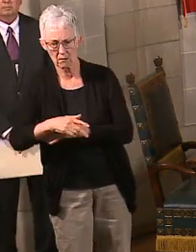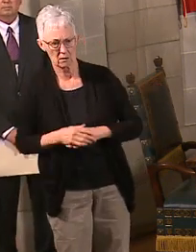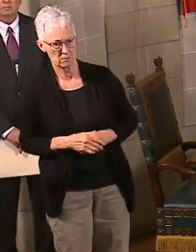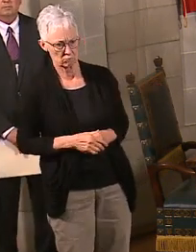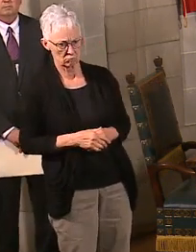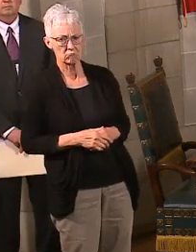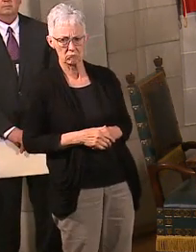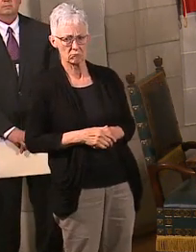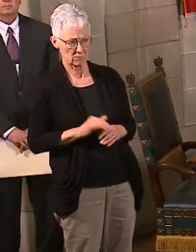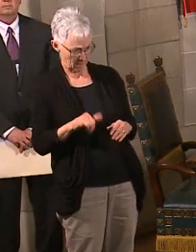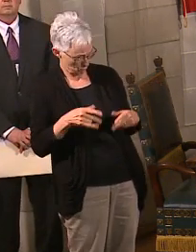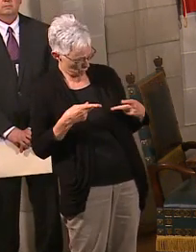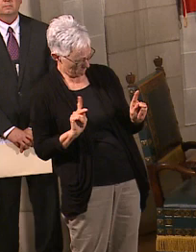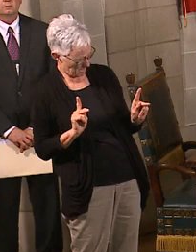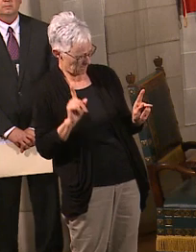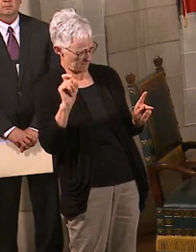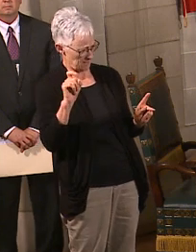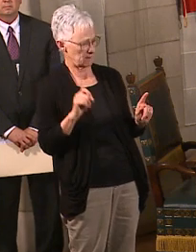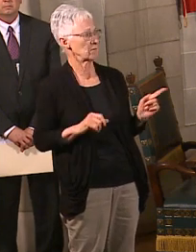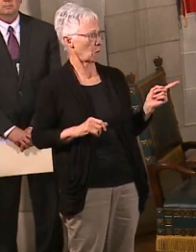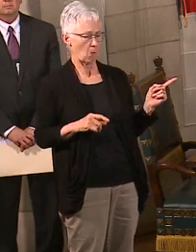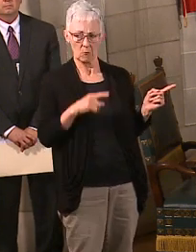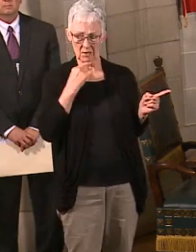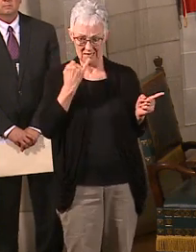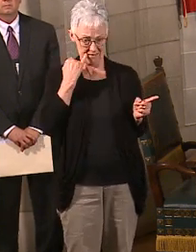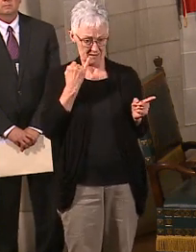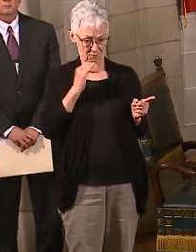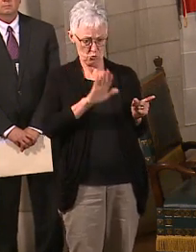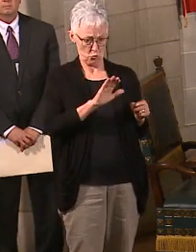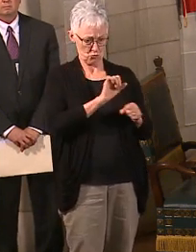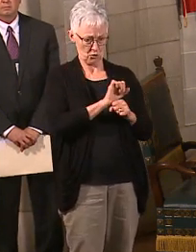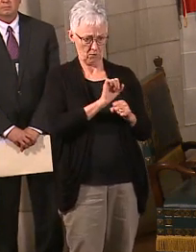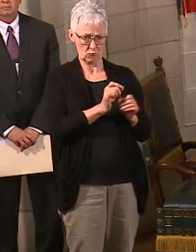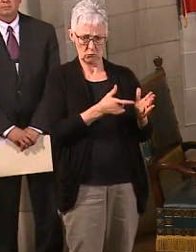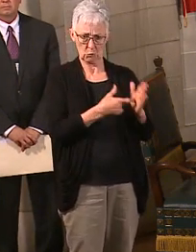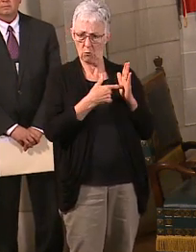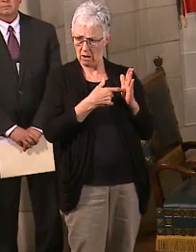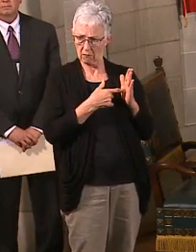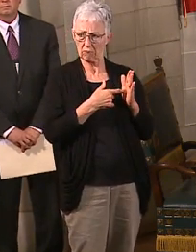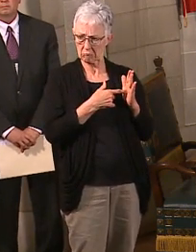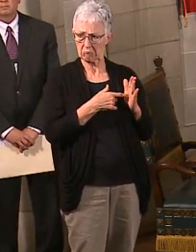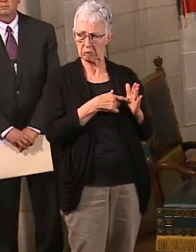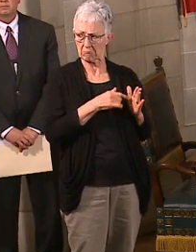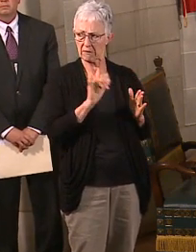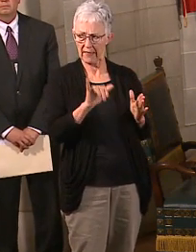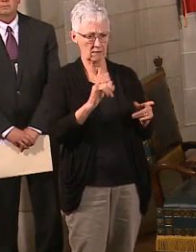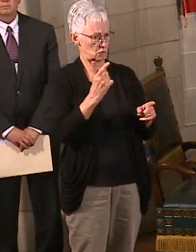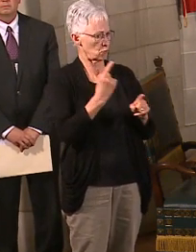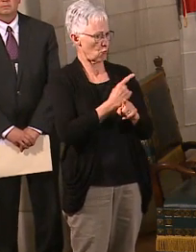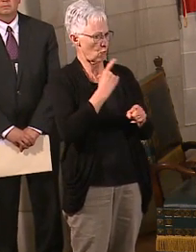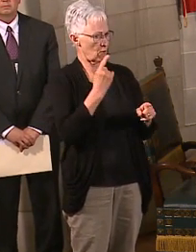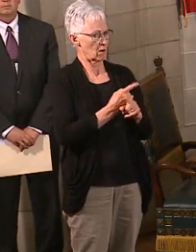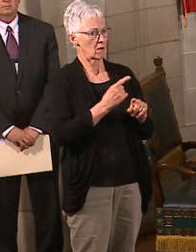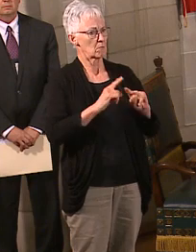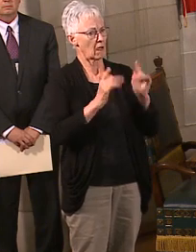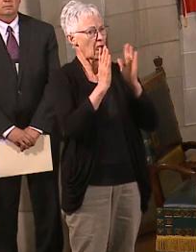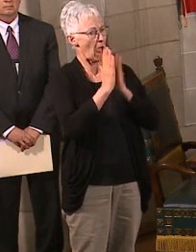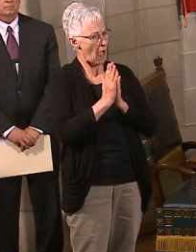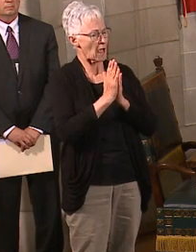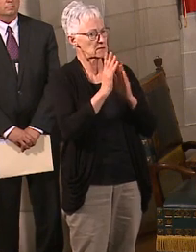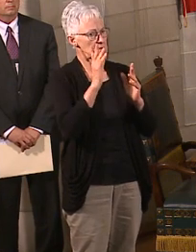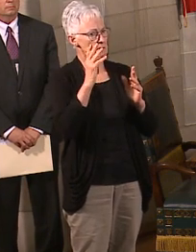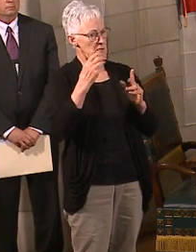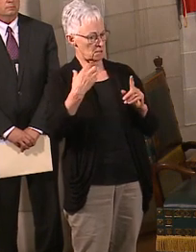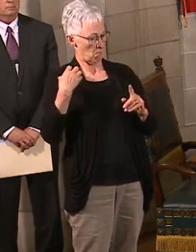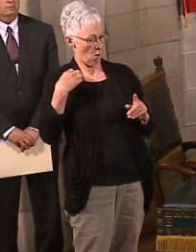all perfectly appropriate. Again, we want employers to take good steps to be able to do social distancing and protect people, but we